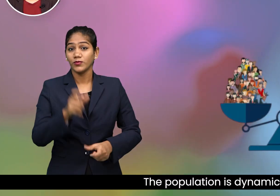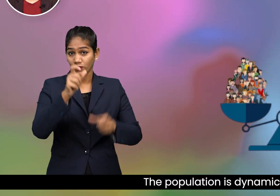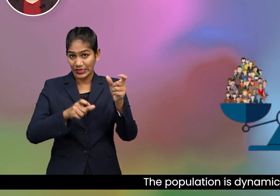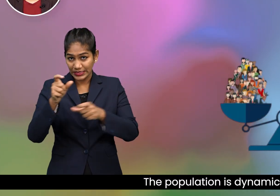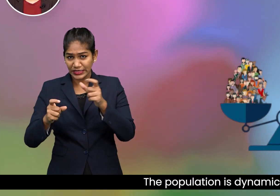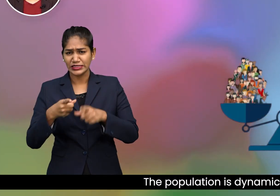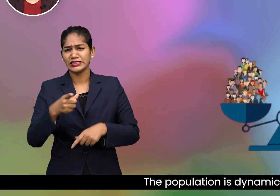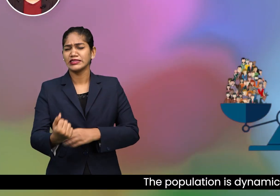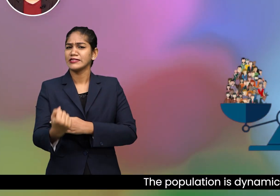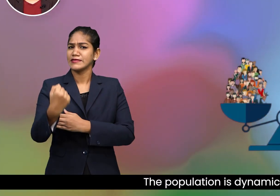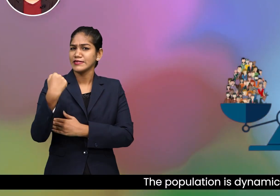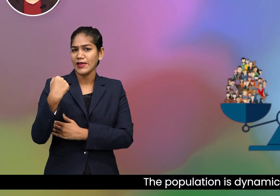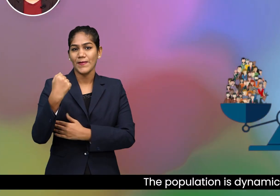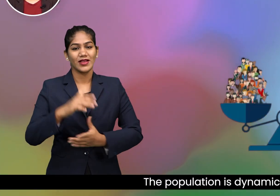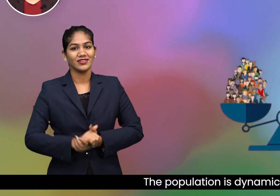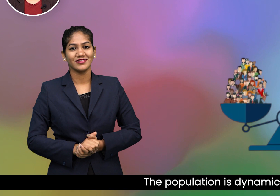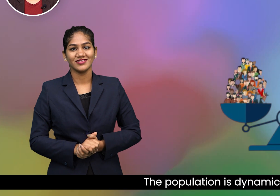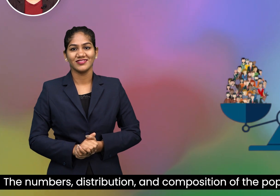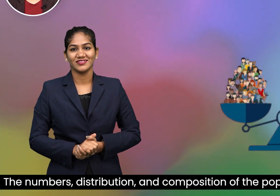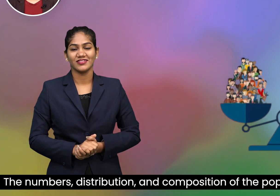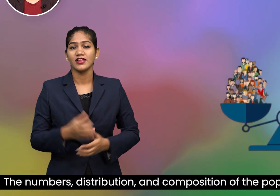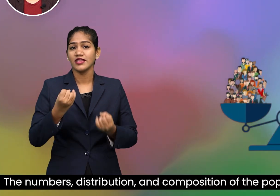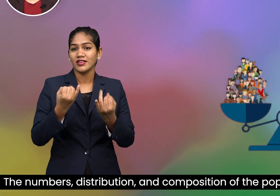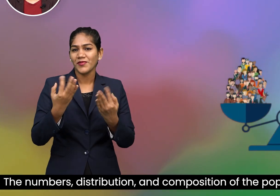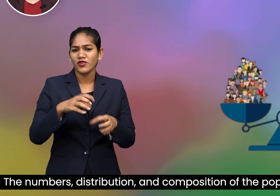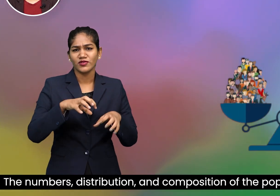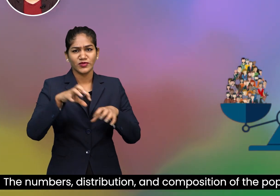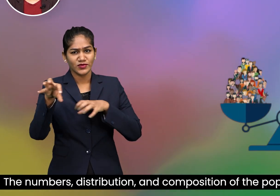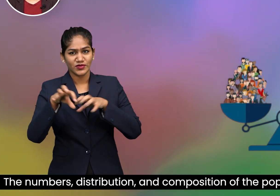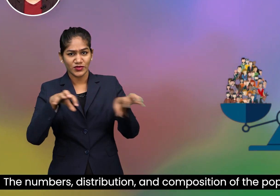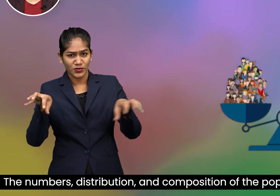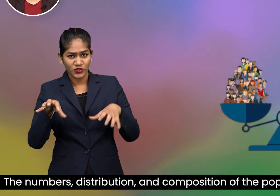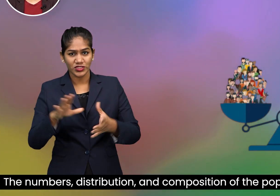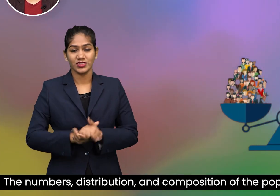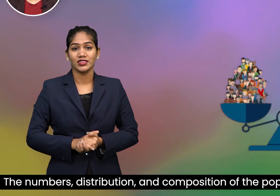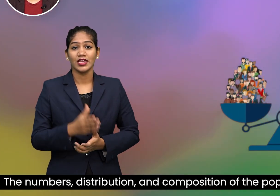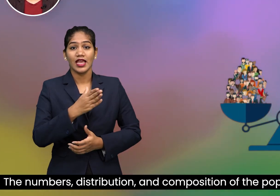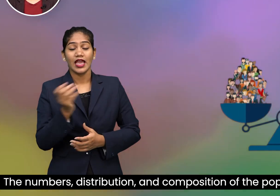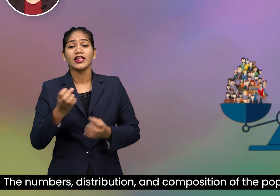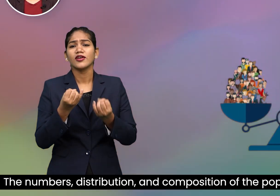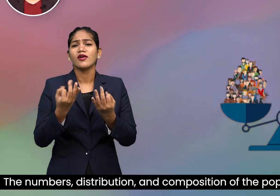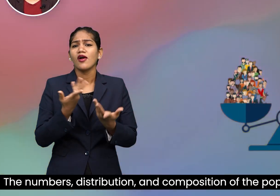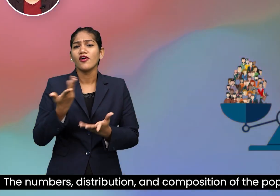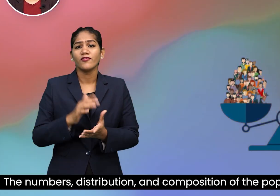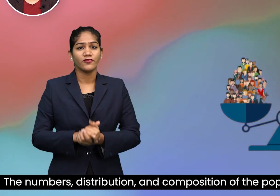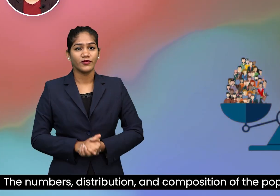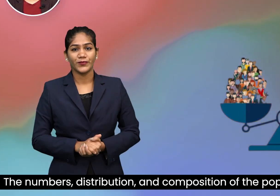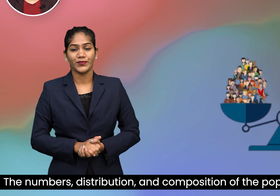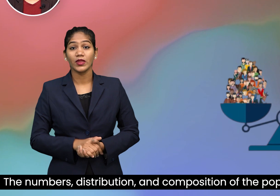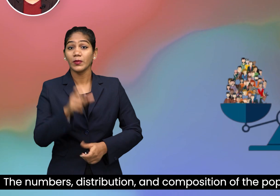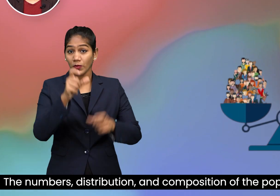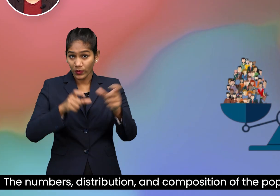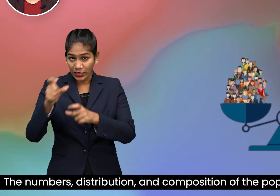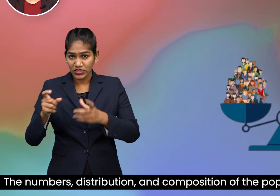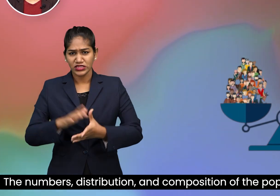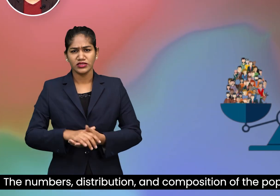The population is dynamic. The numbers, distribution, and composition